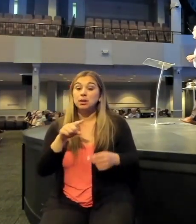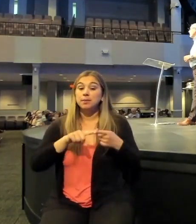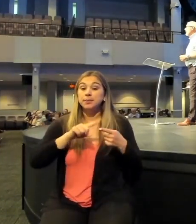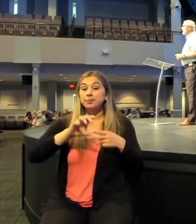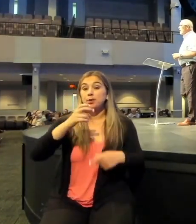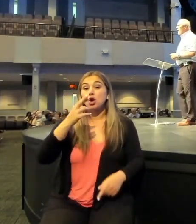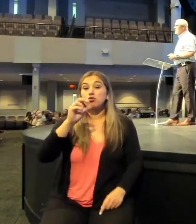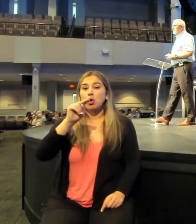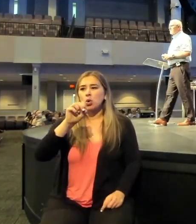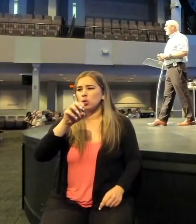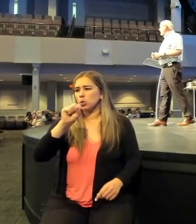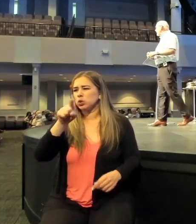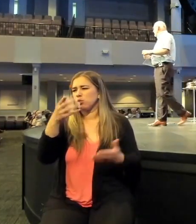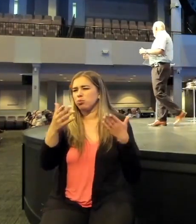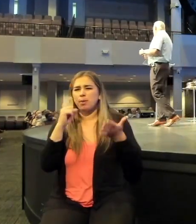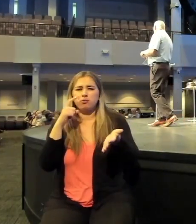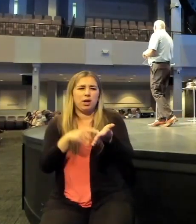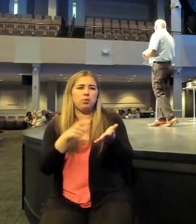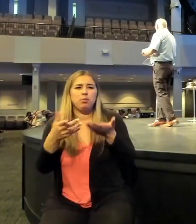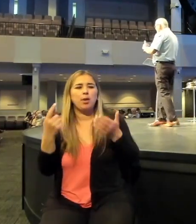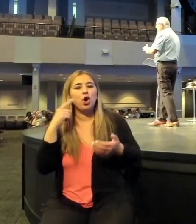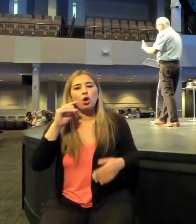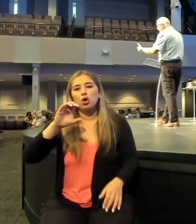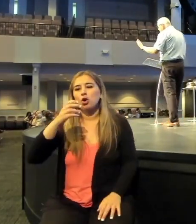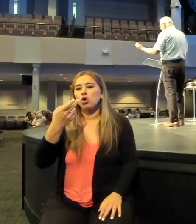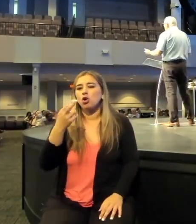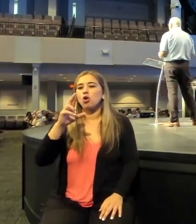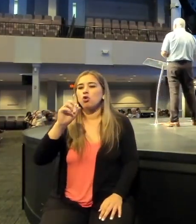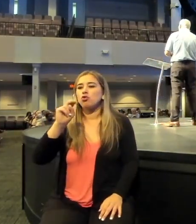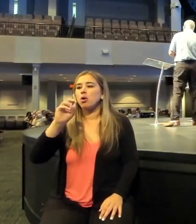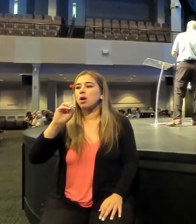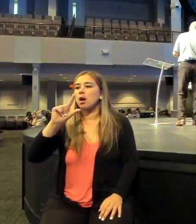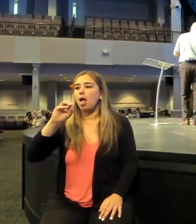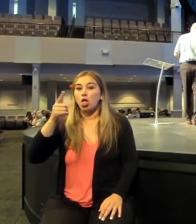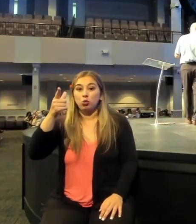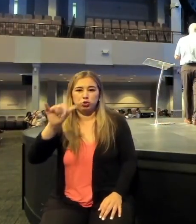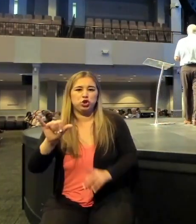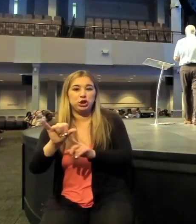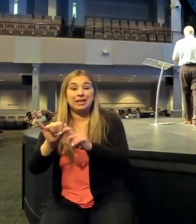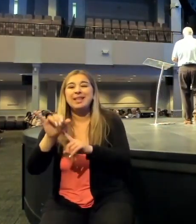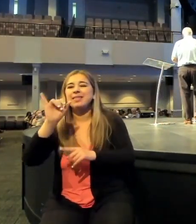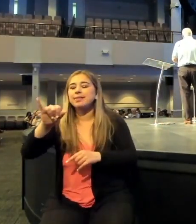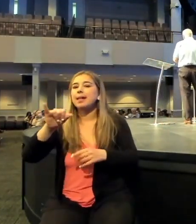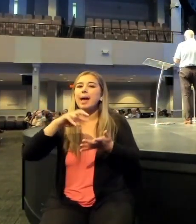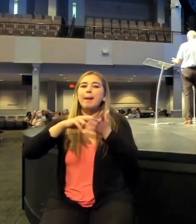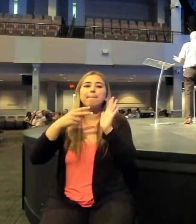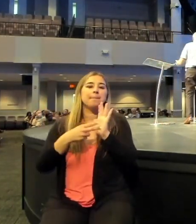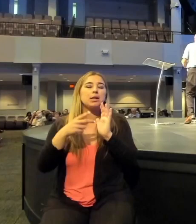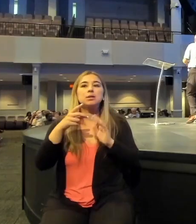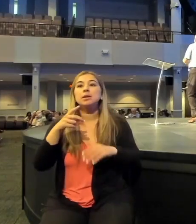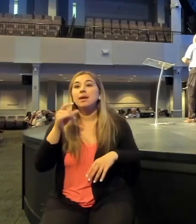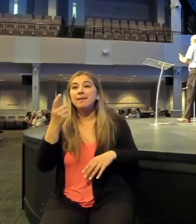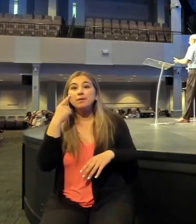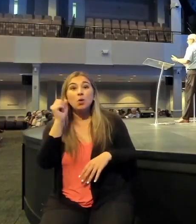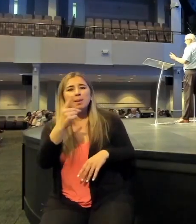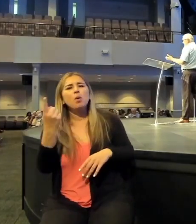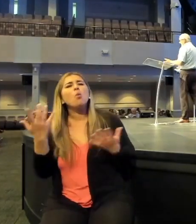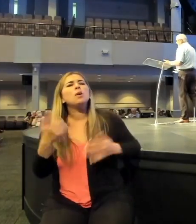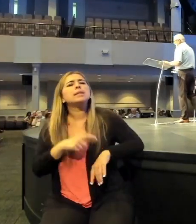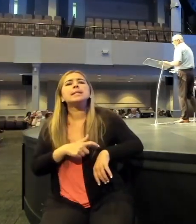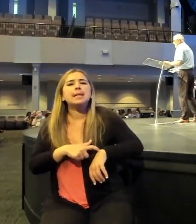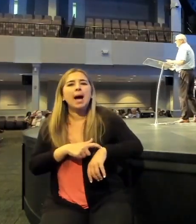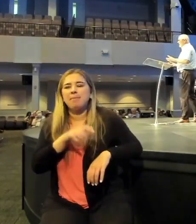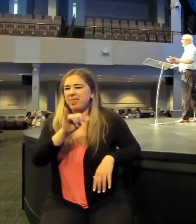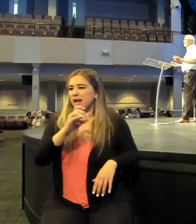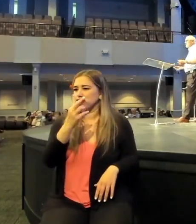you probably recognize. You've probably heard the term chronology before. It's what you're talking about when you ask someone, what time is